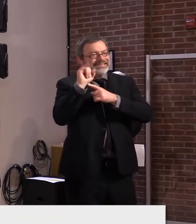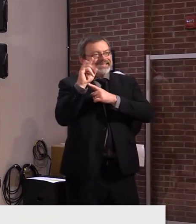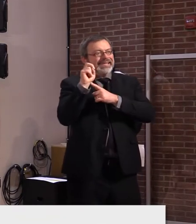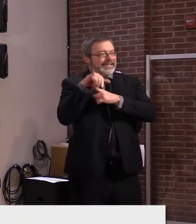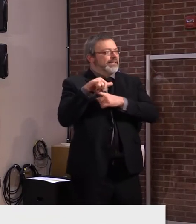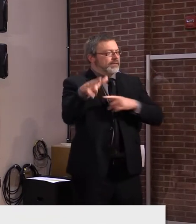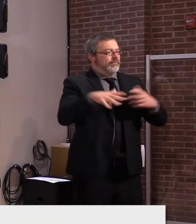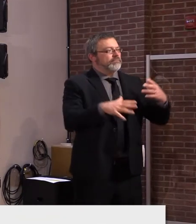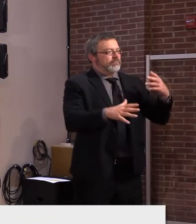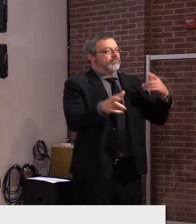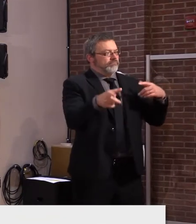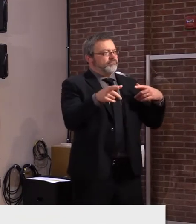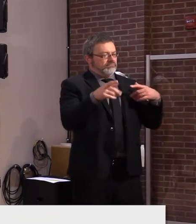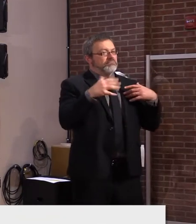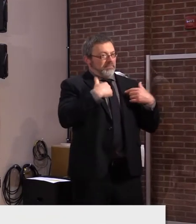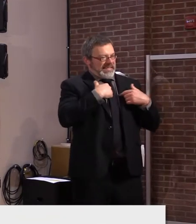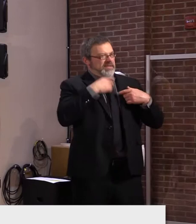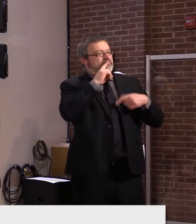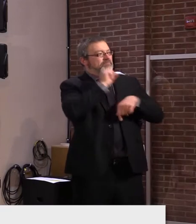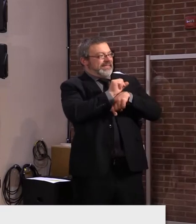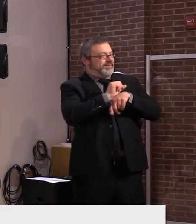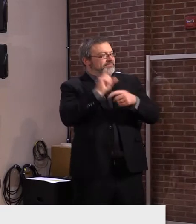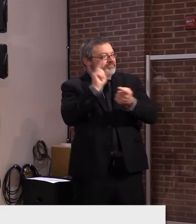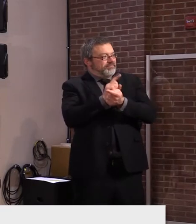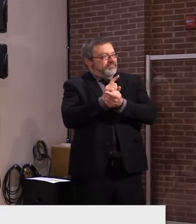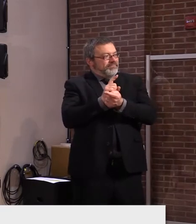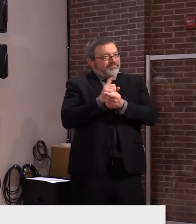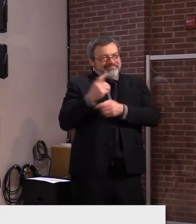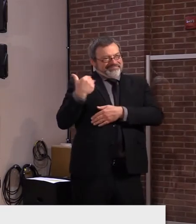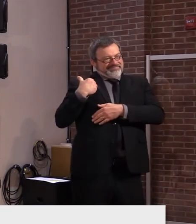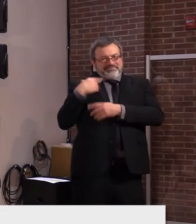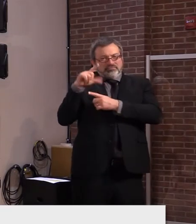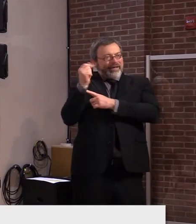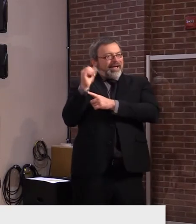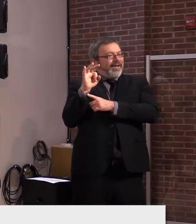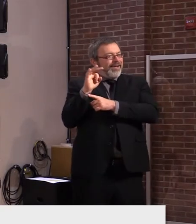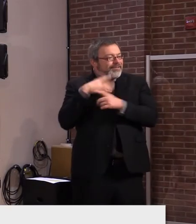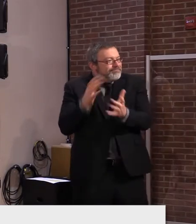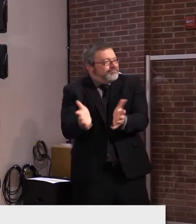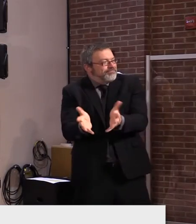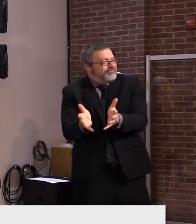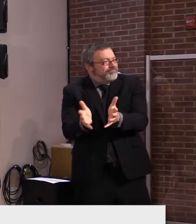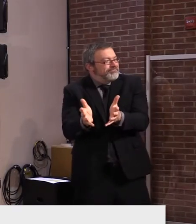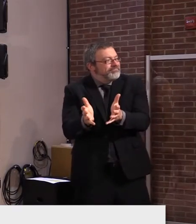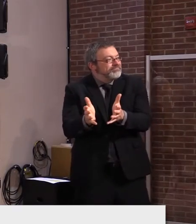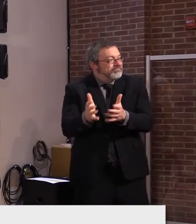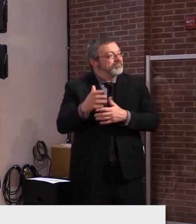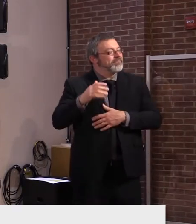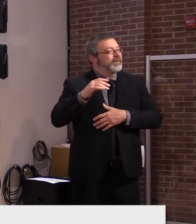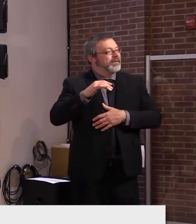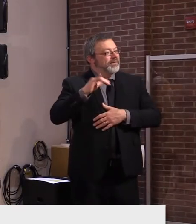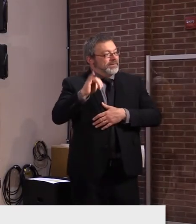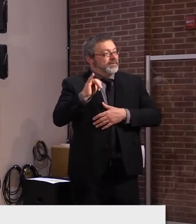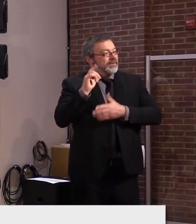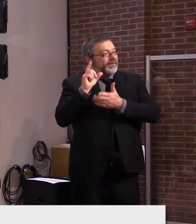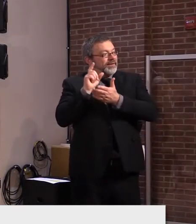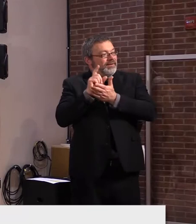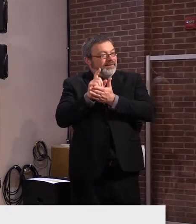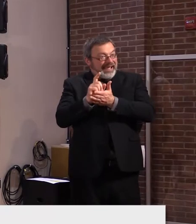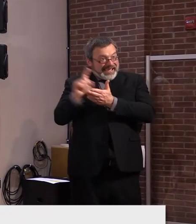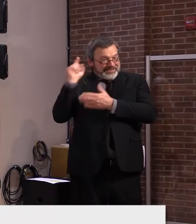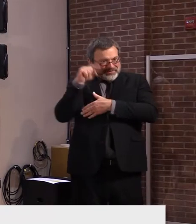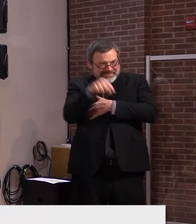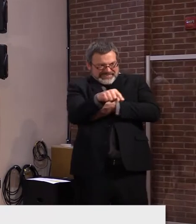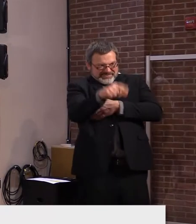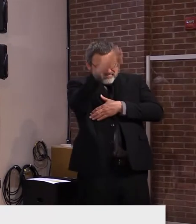he met his 40th, Governor Stitt in Oklahoma, just 1 week ago today. As you know, while